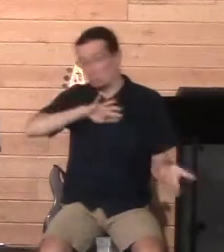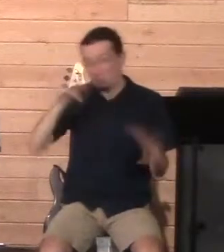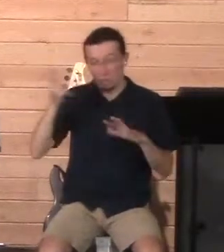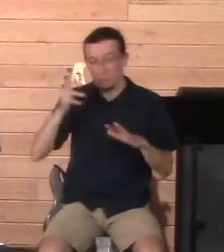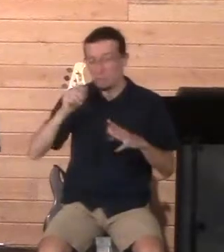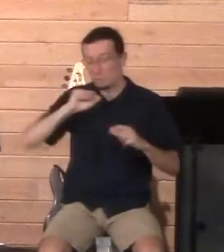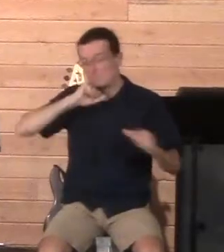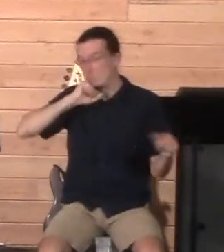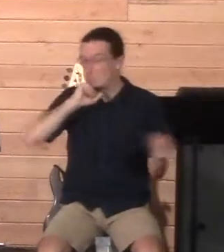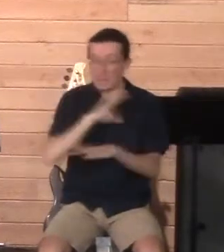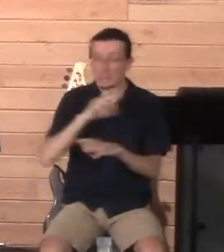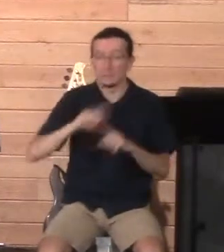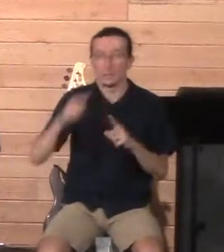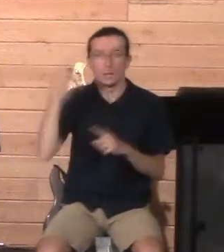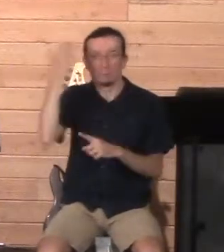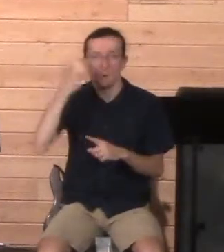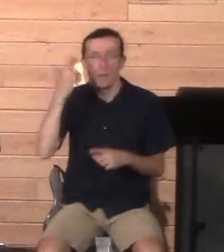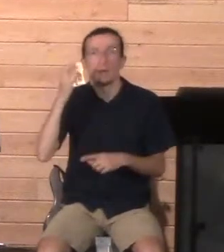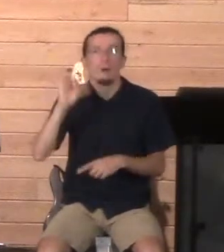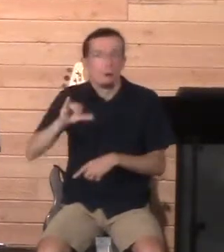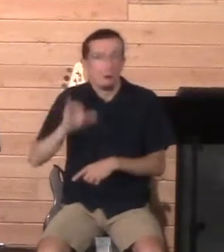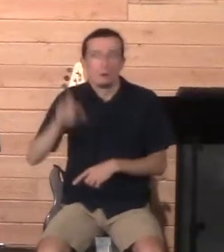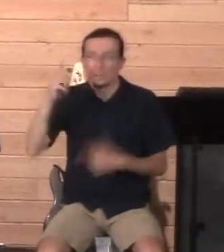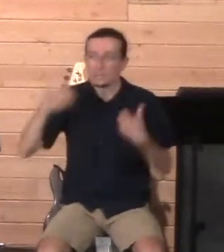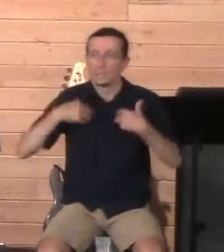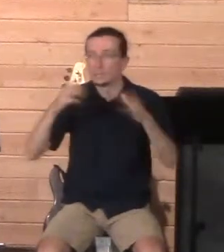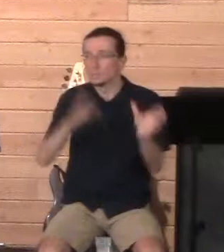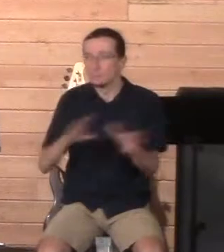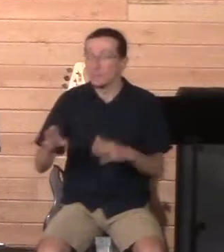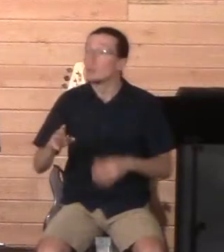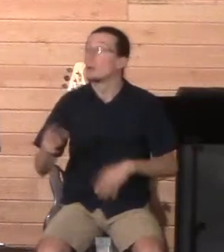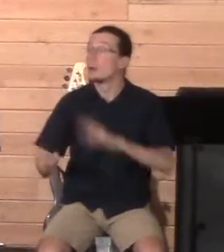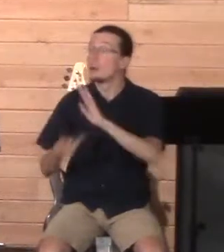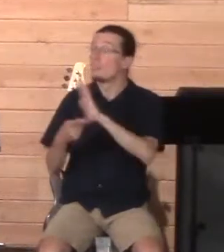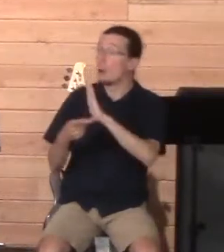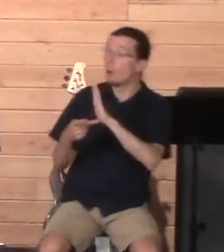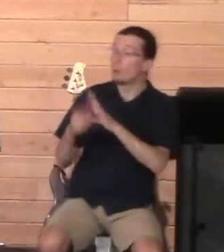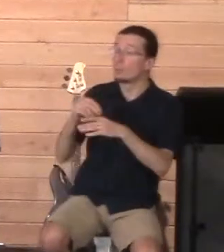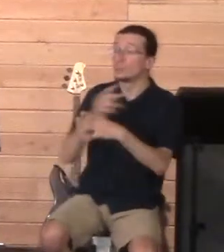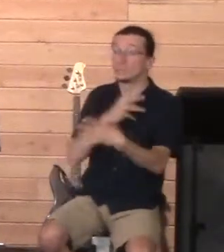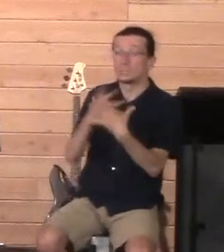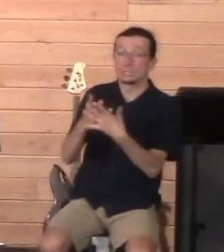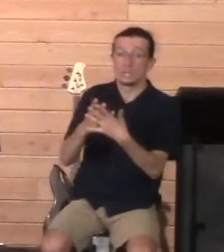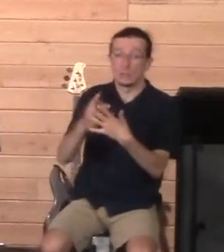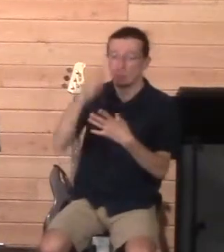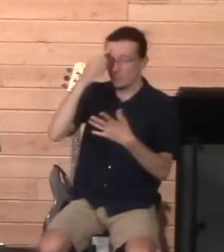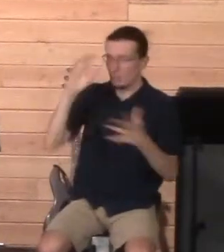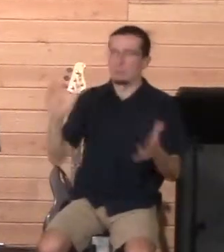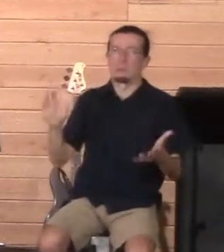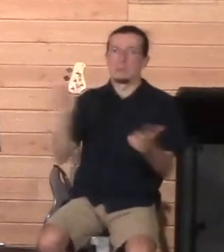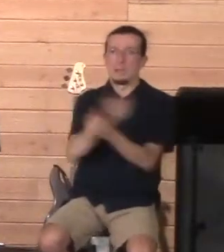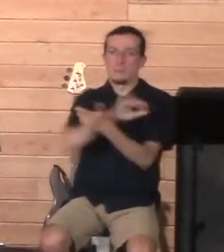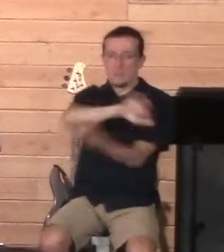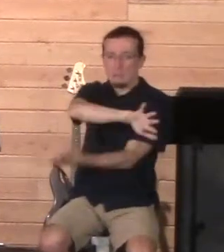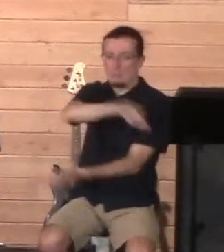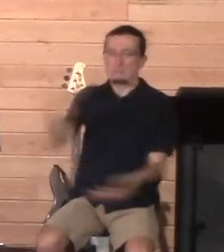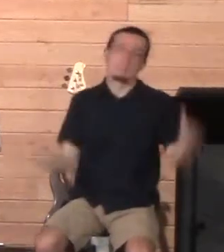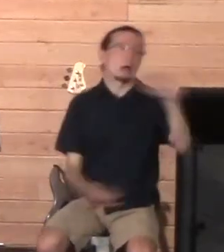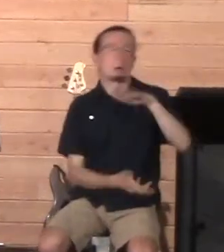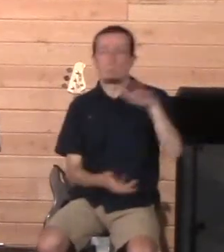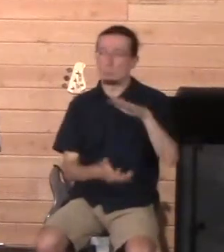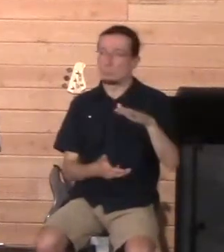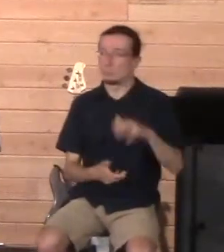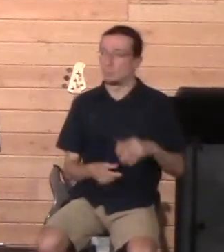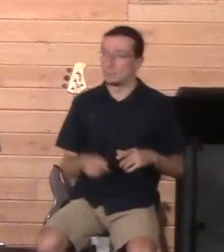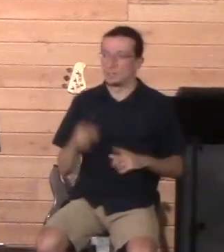realized, he had a plan. Paul the Apostle was in jail, and he thought, wow, this is so chaotic. I'm sure he felt like, oh, there's 40 guys